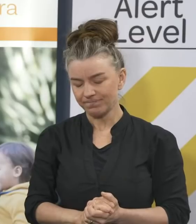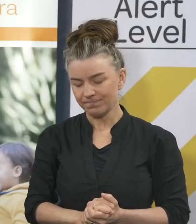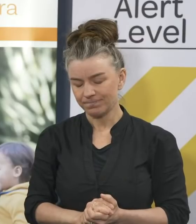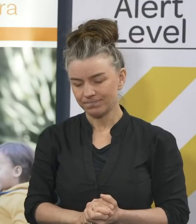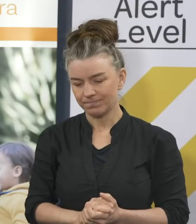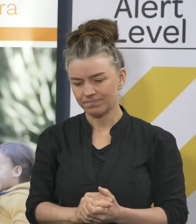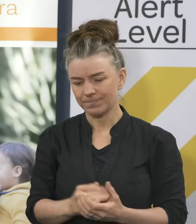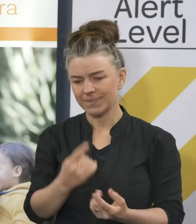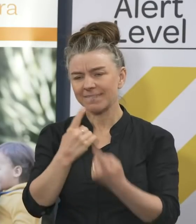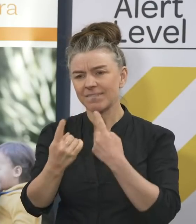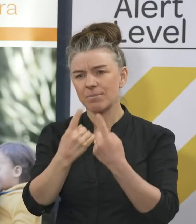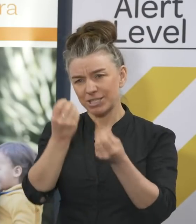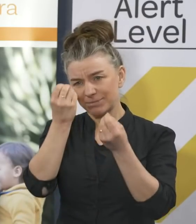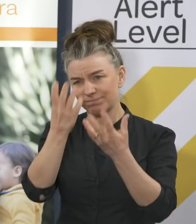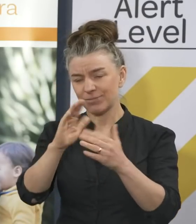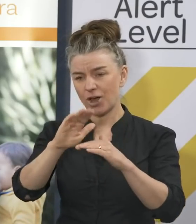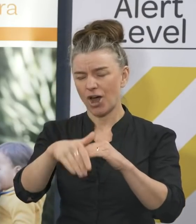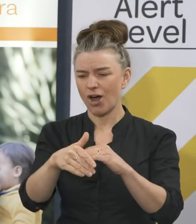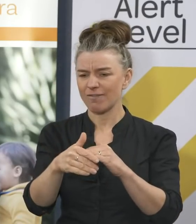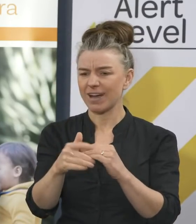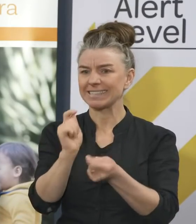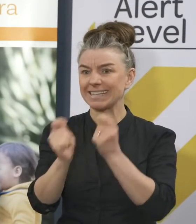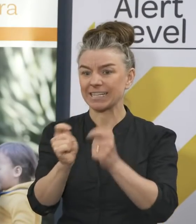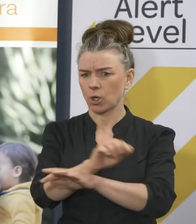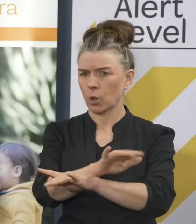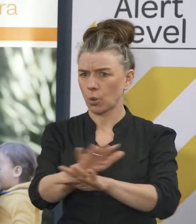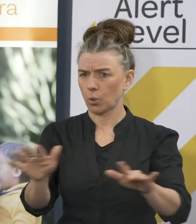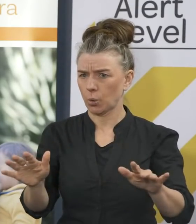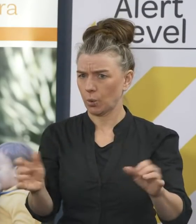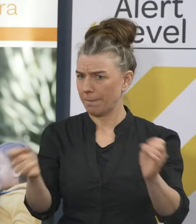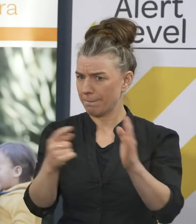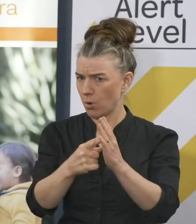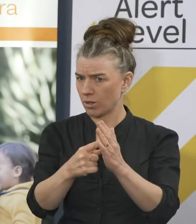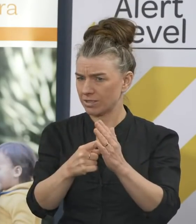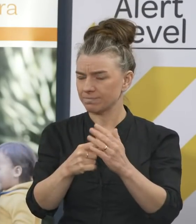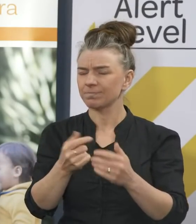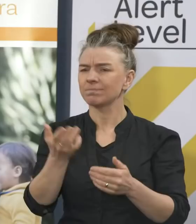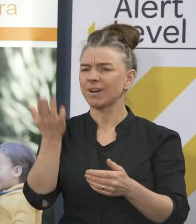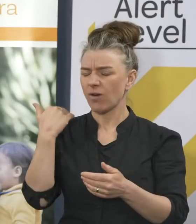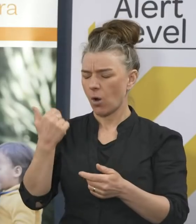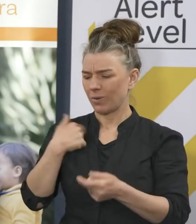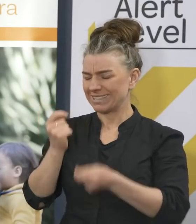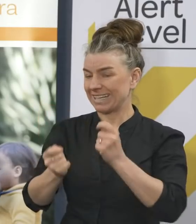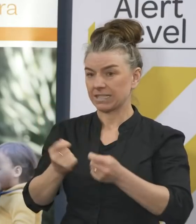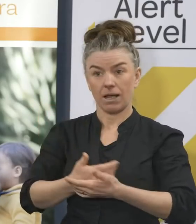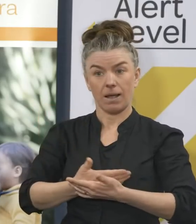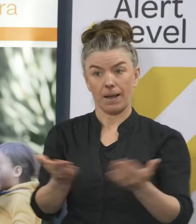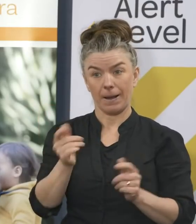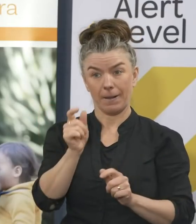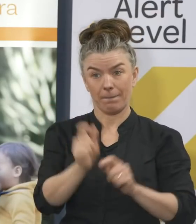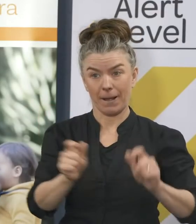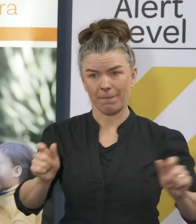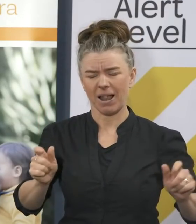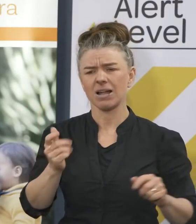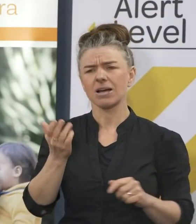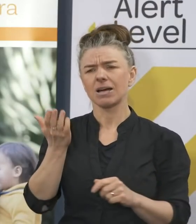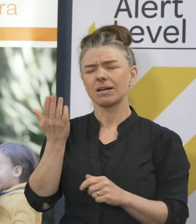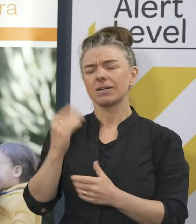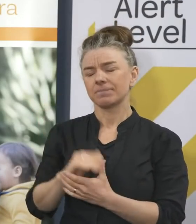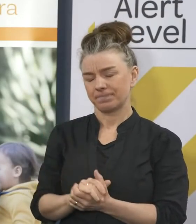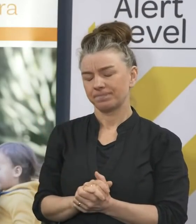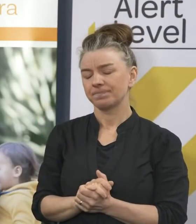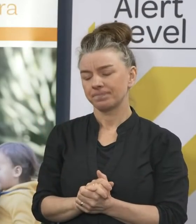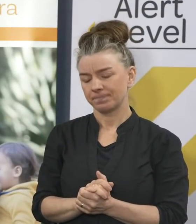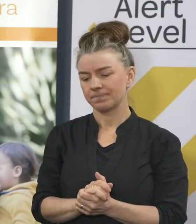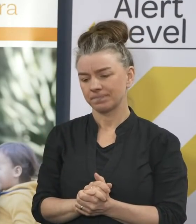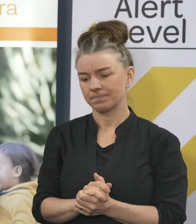An update on a revised case definition and our testing strategy. And I've been talking about the shift in the approach